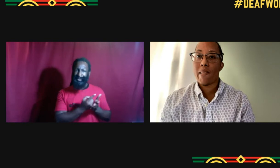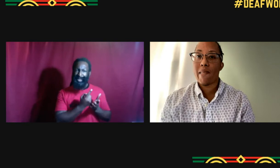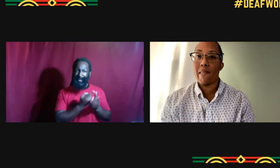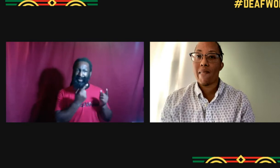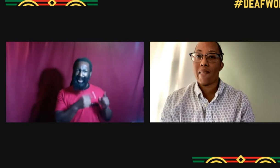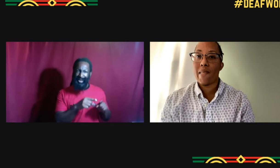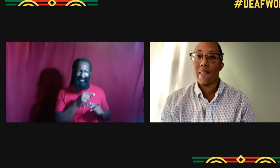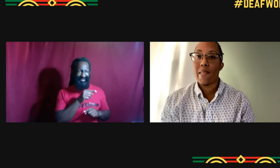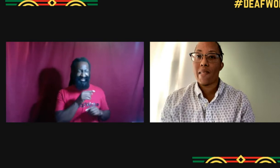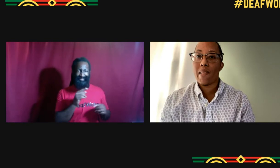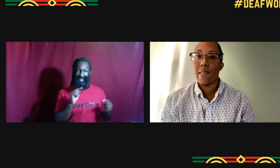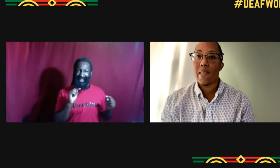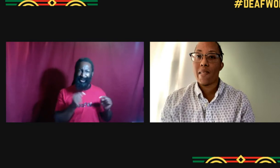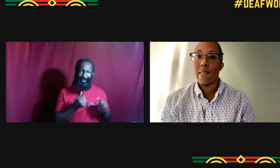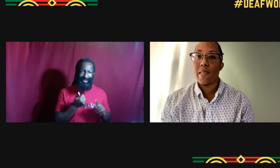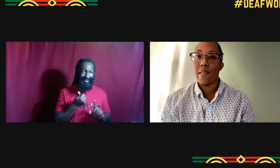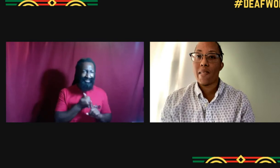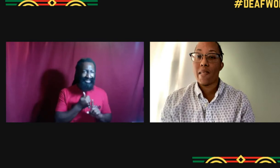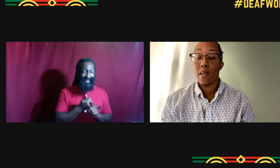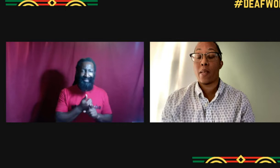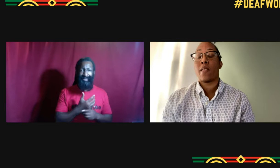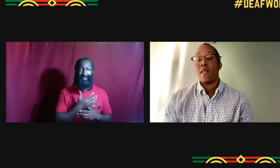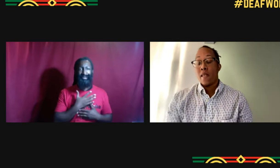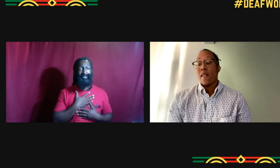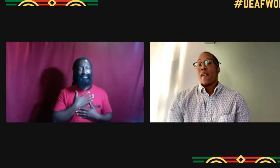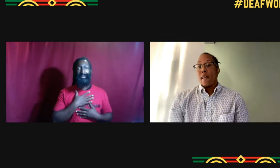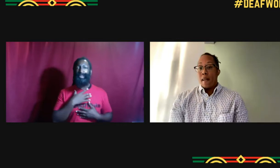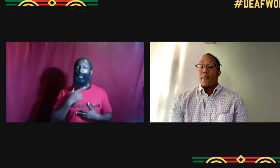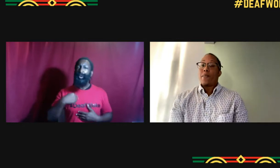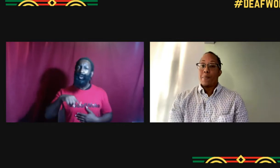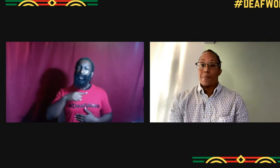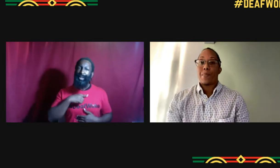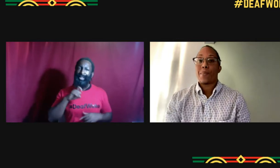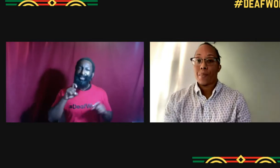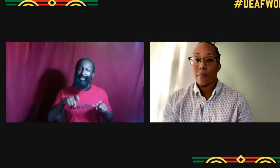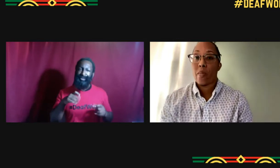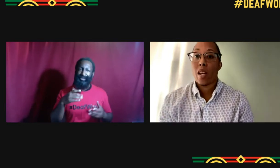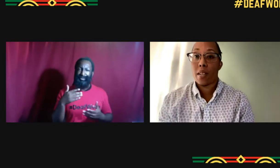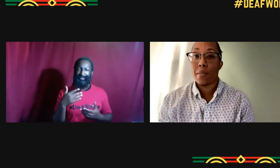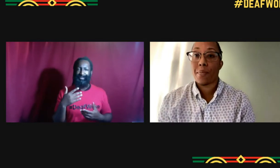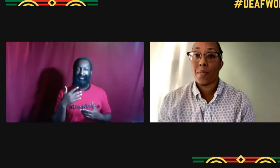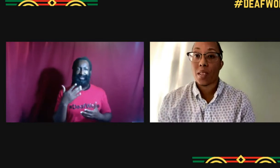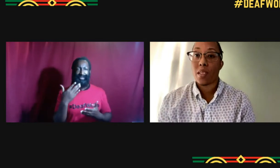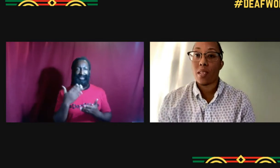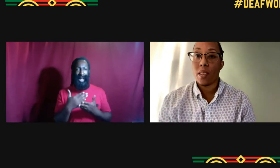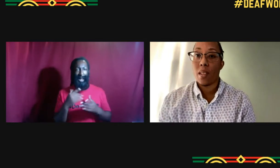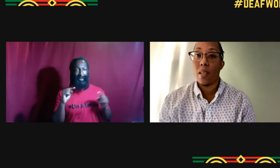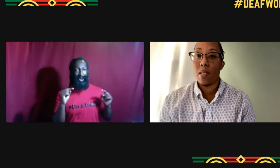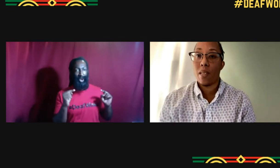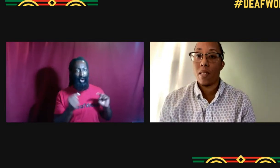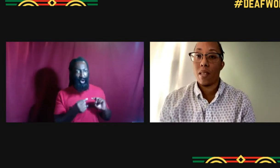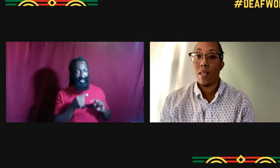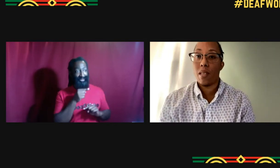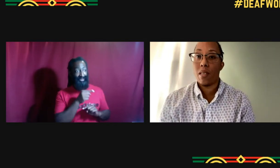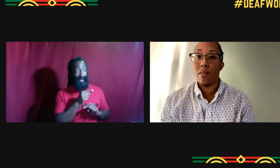When people are high percentage of people who do not accept their selves, their identities, they harm